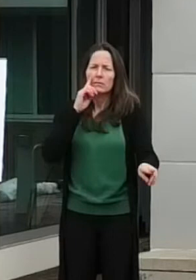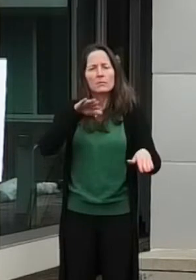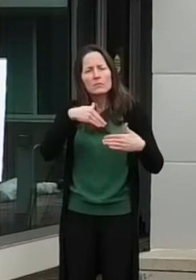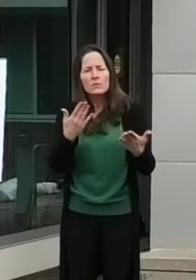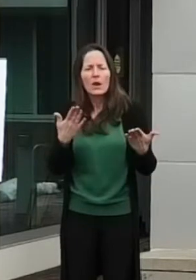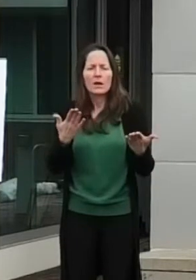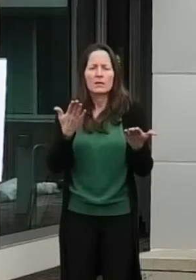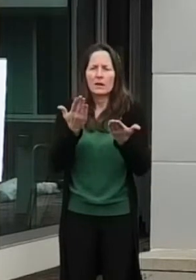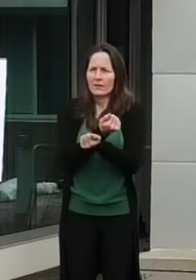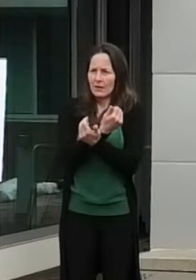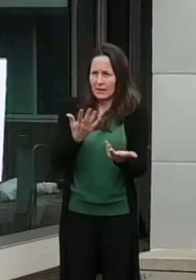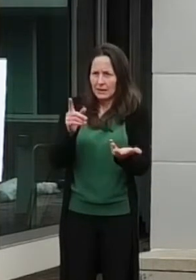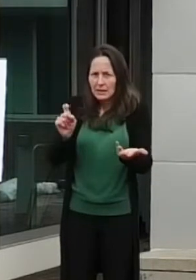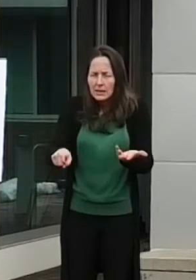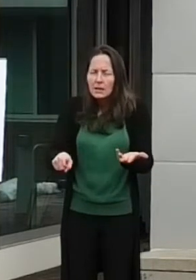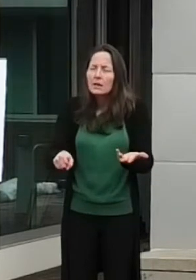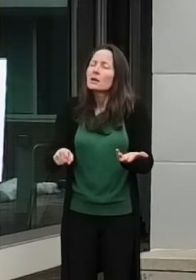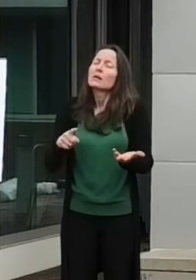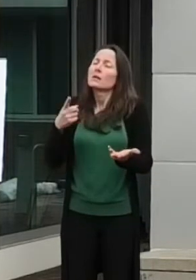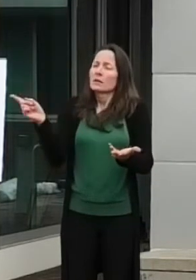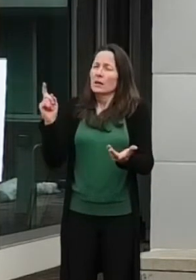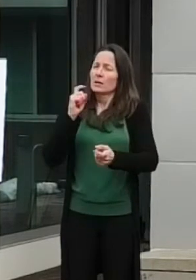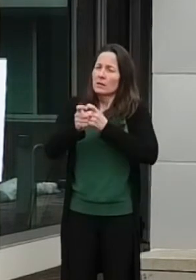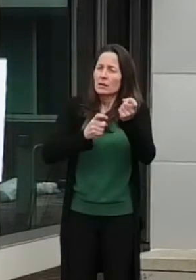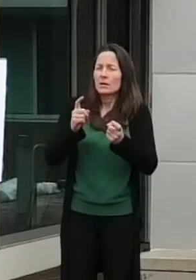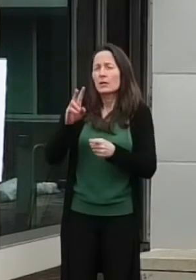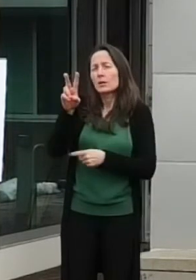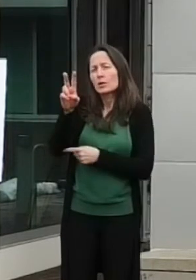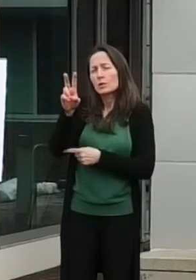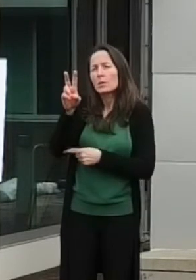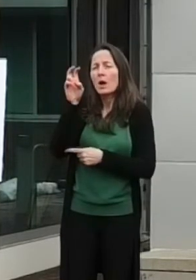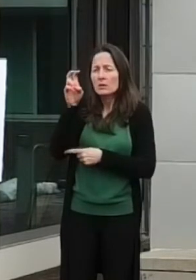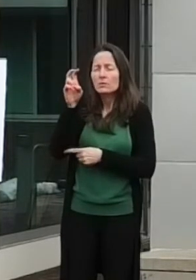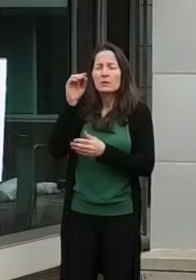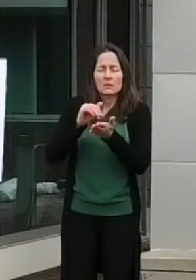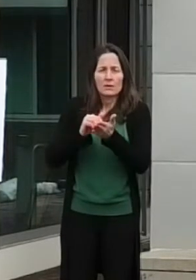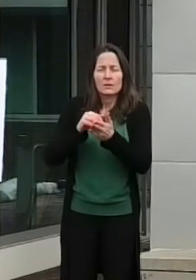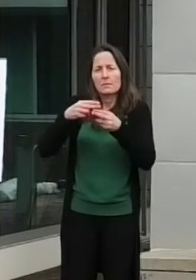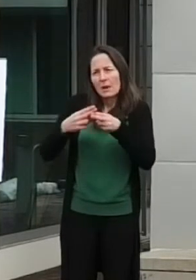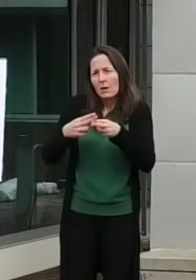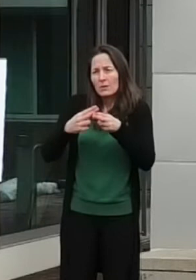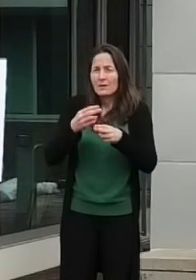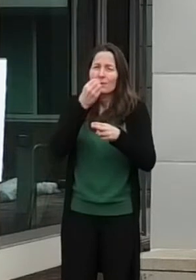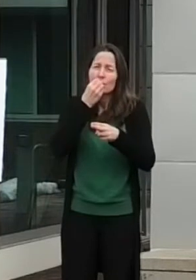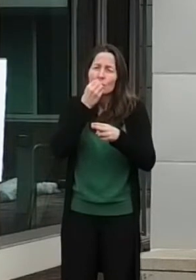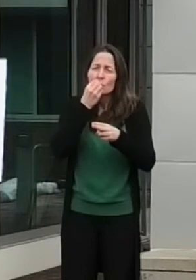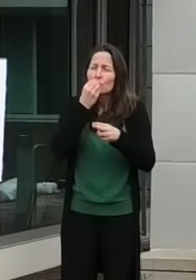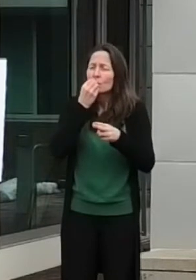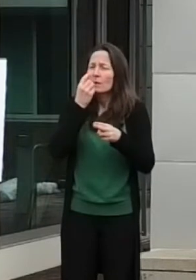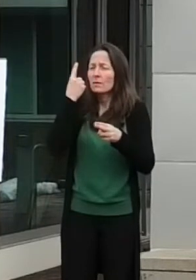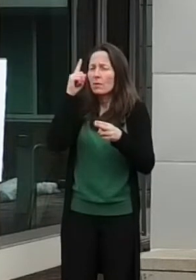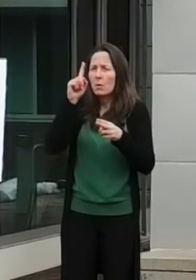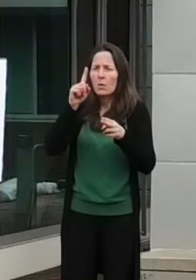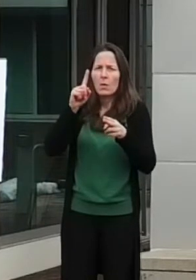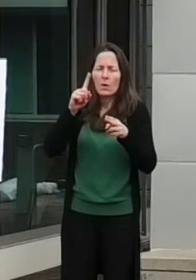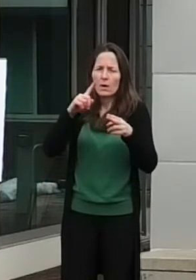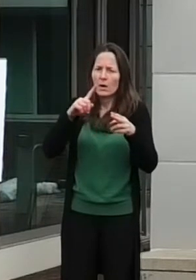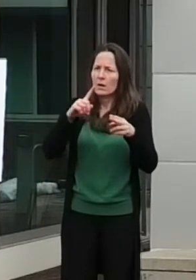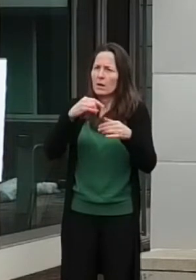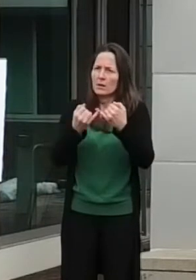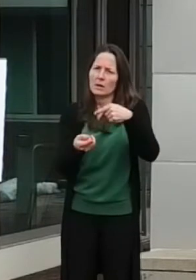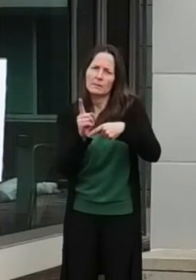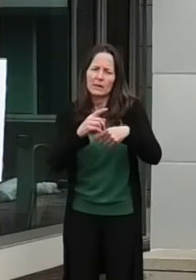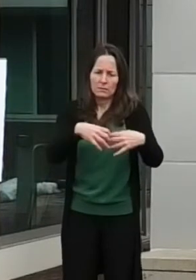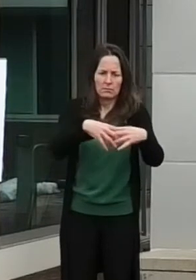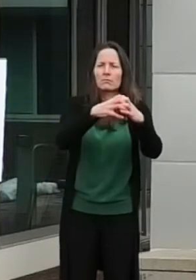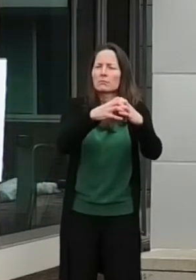this year, the COAD distributed almost 200,000 pounds of food at dozens of remote pop-up pantries to help feed over